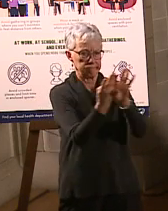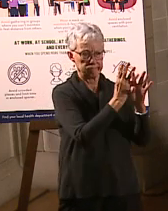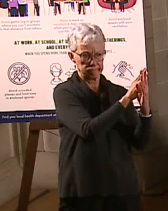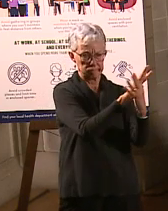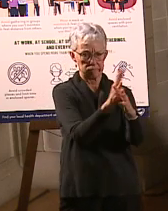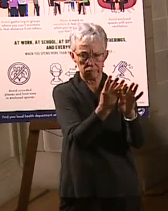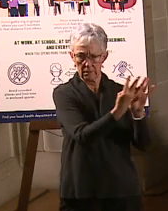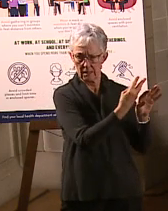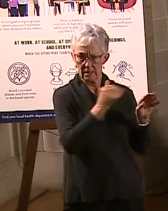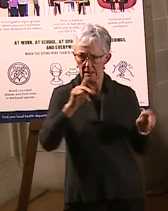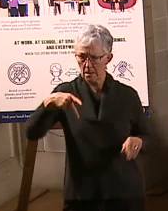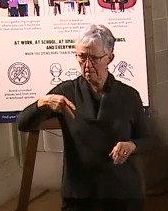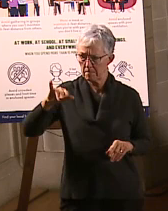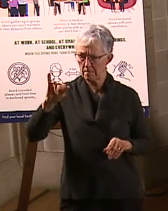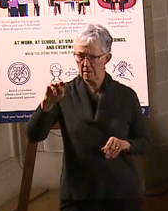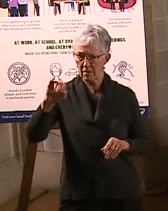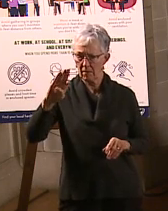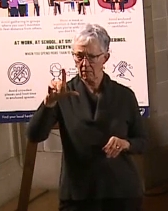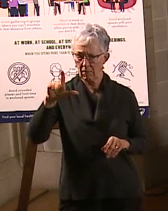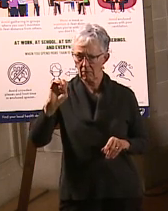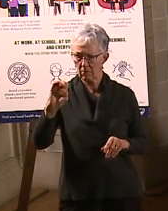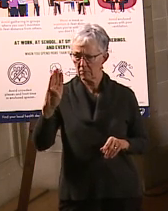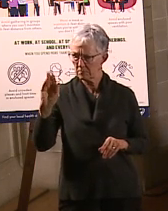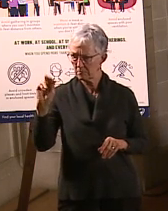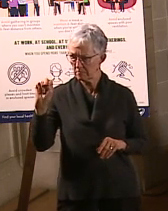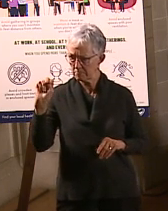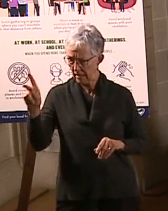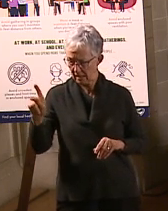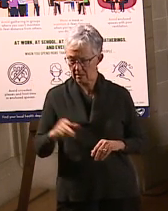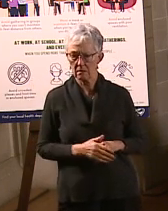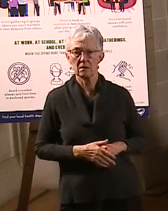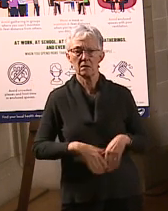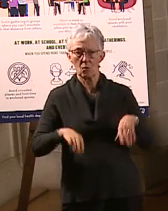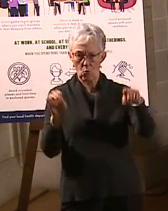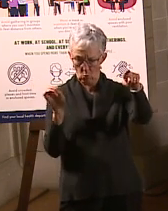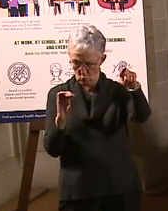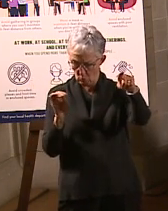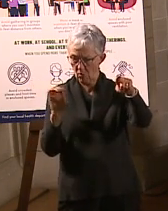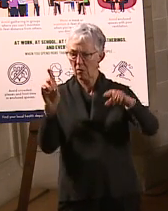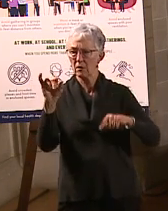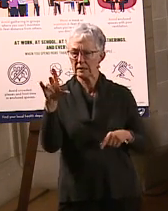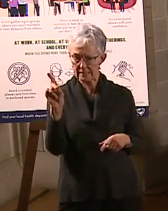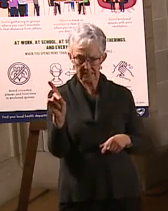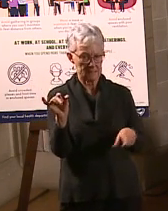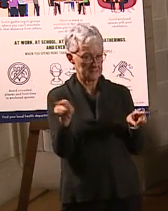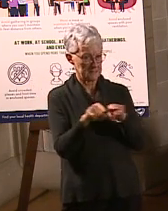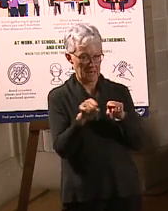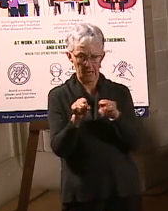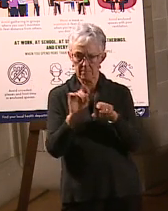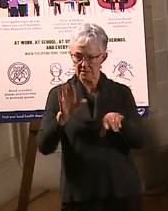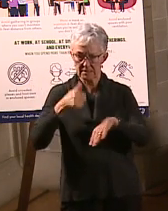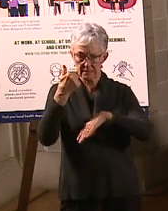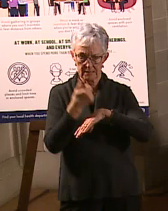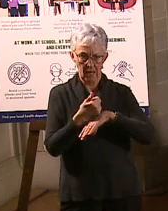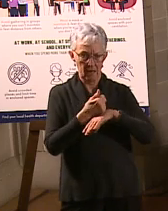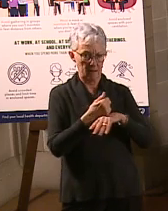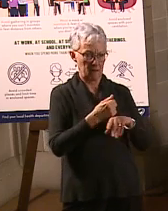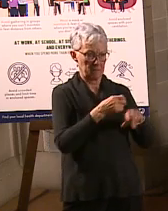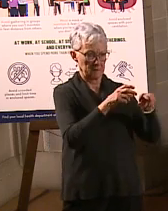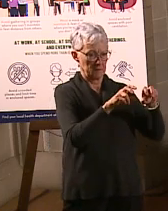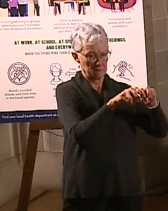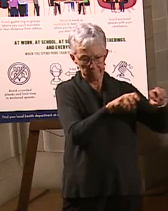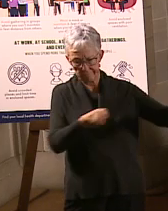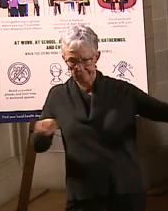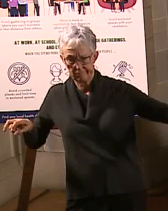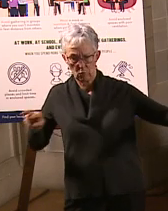vaccination center at, I think it's Christ Community Church in Old Mill, and they were able to deliver 1,000 vaccines in a 4-hour period.